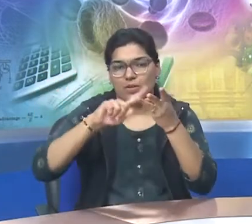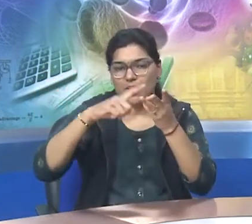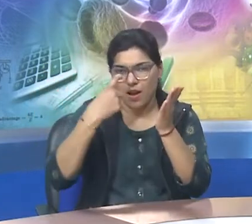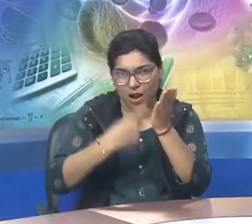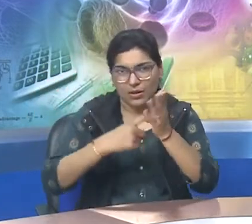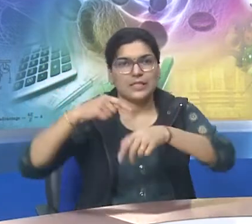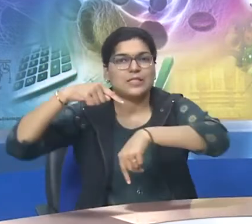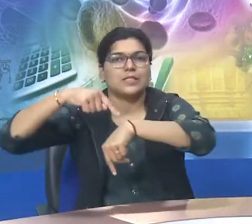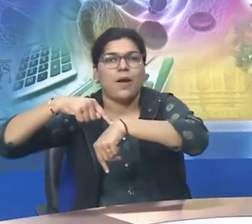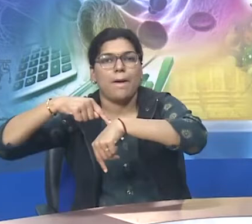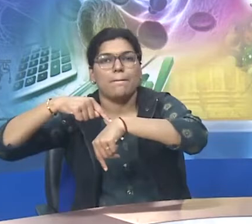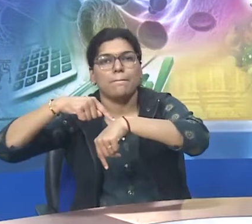Summer Time.